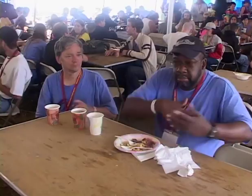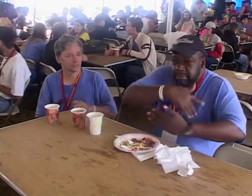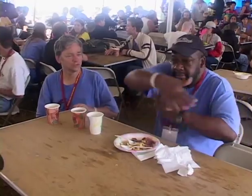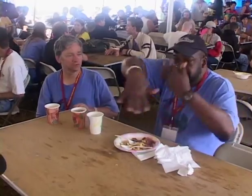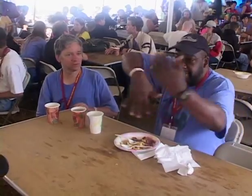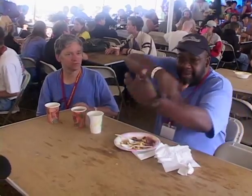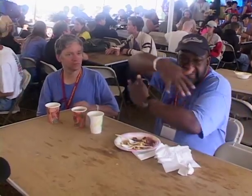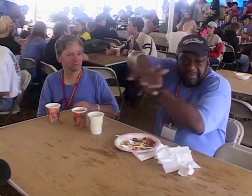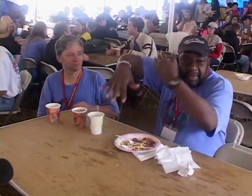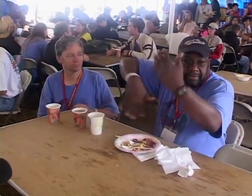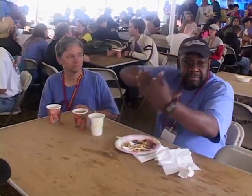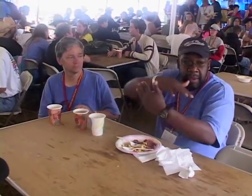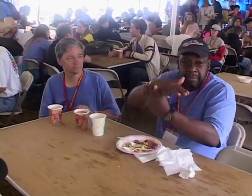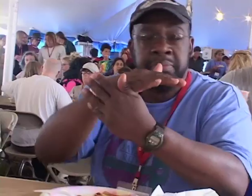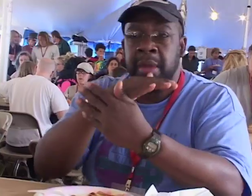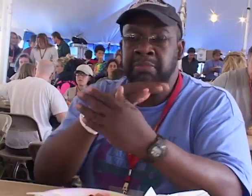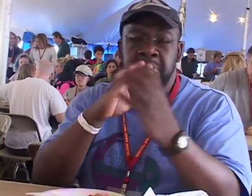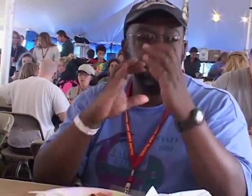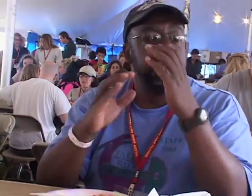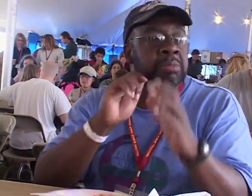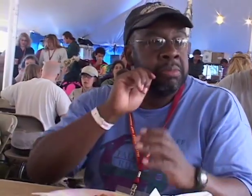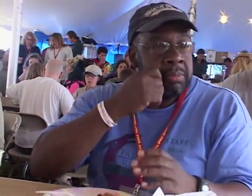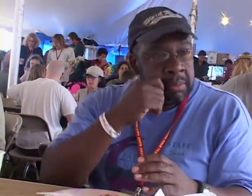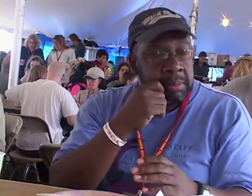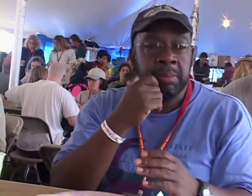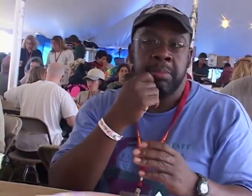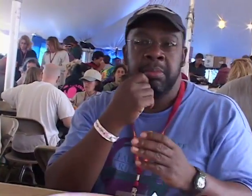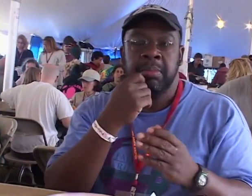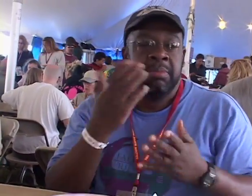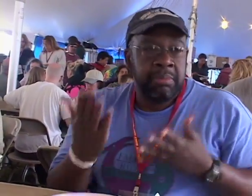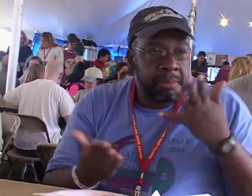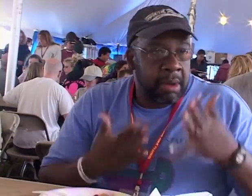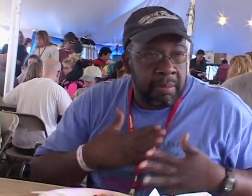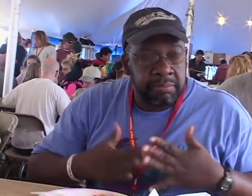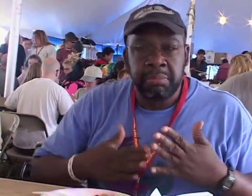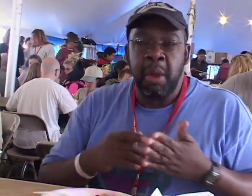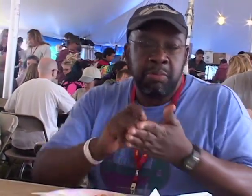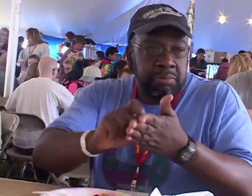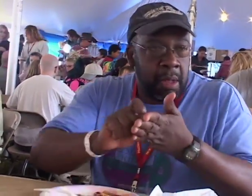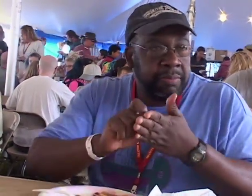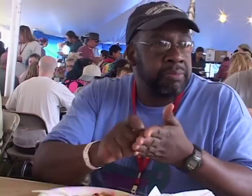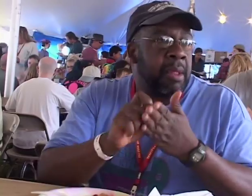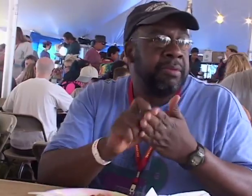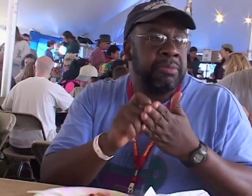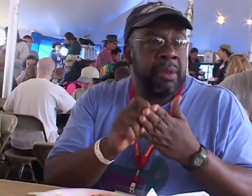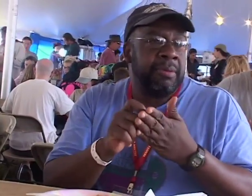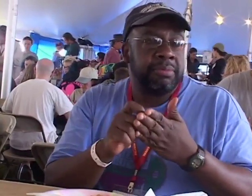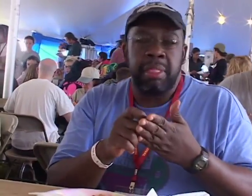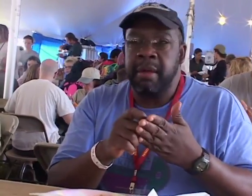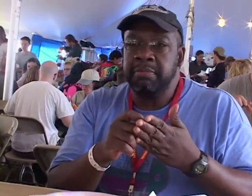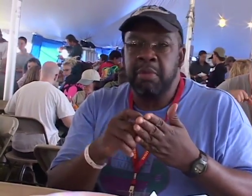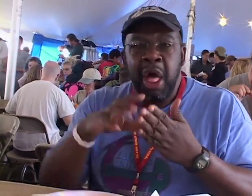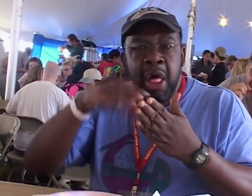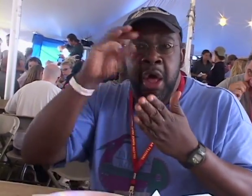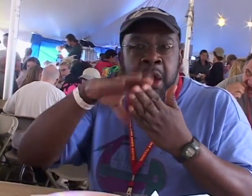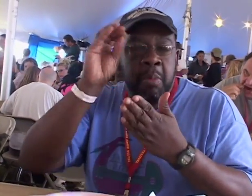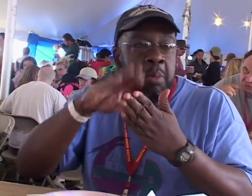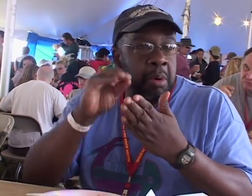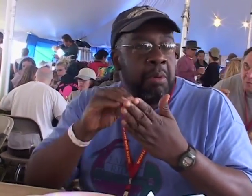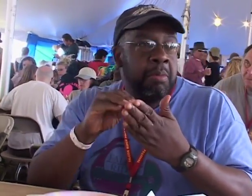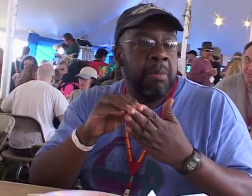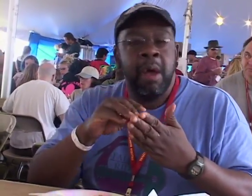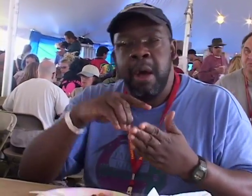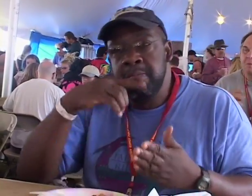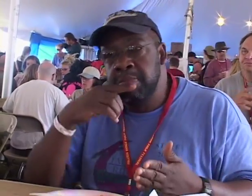never stay in a small deaf clique. I like to mix with everyone. Communication is not really an issue there. We gesture,